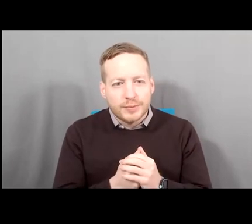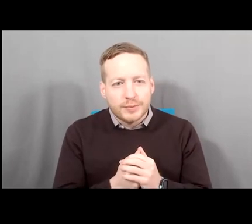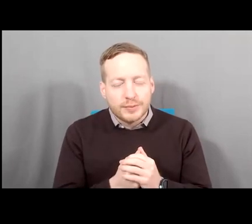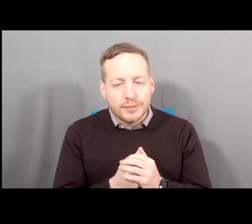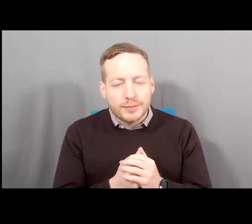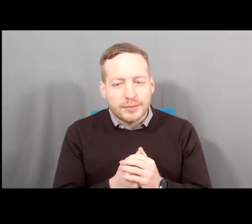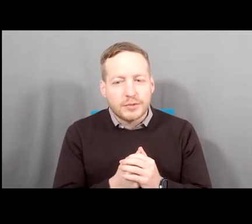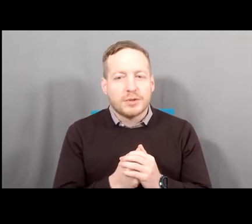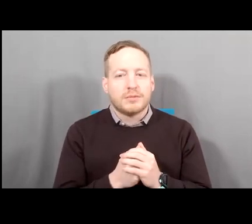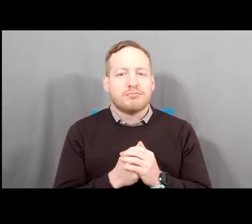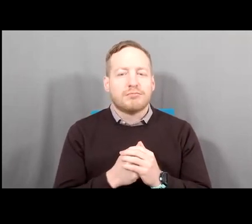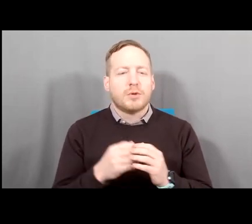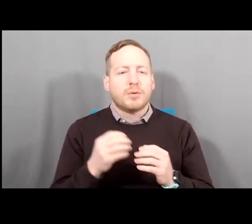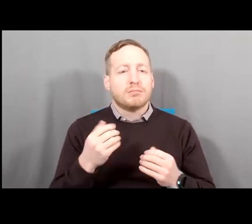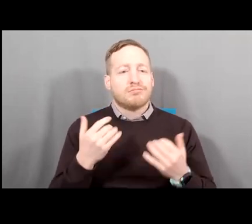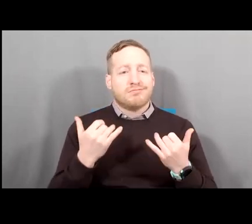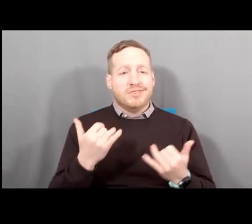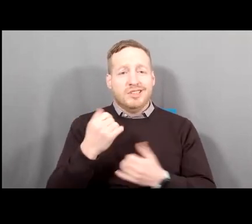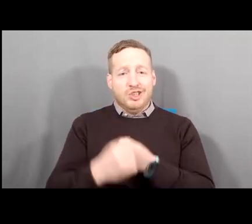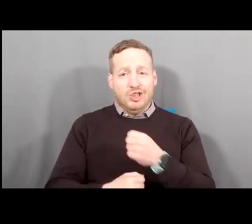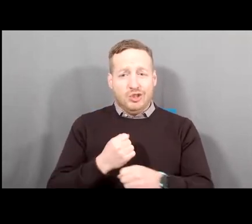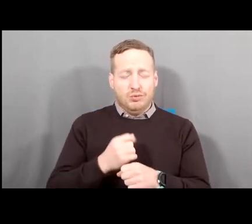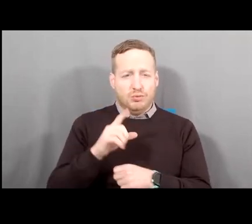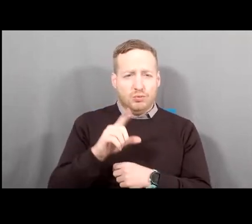Thank you so much for that.